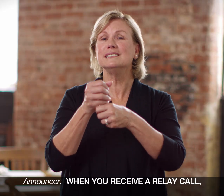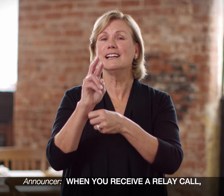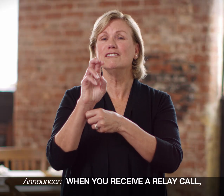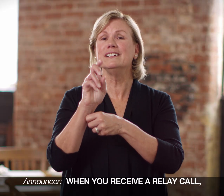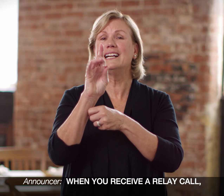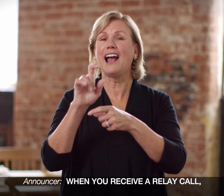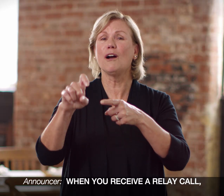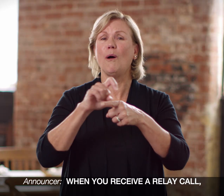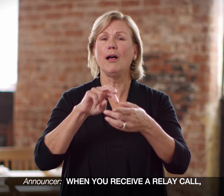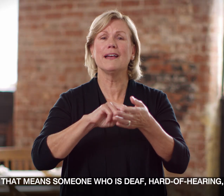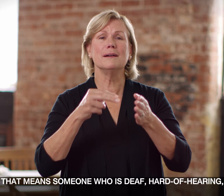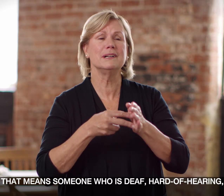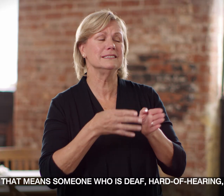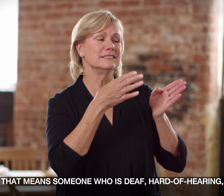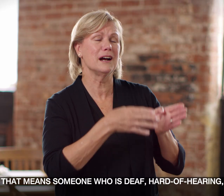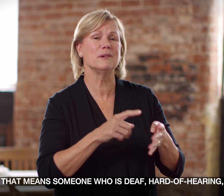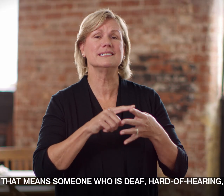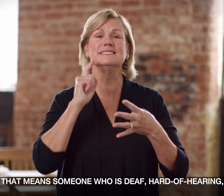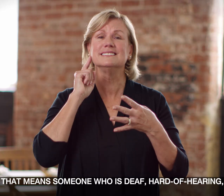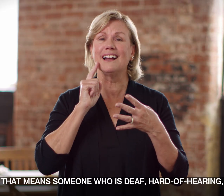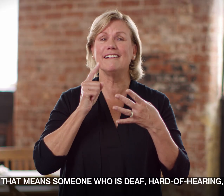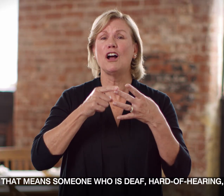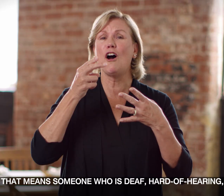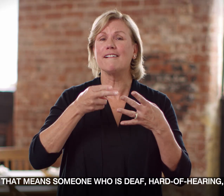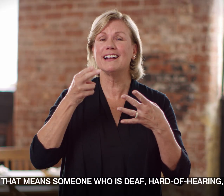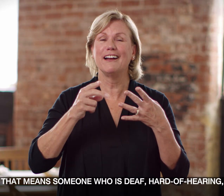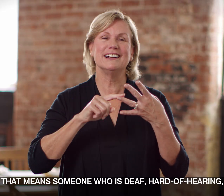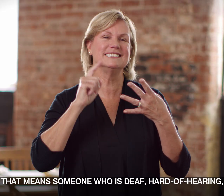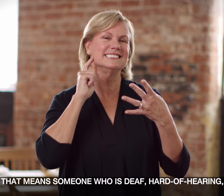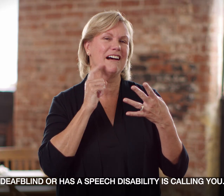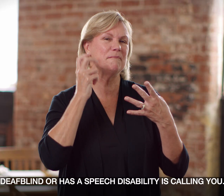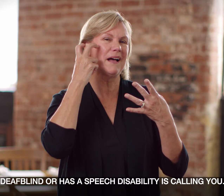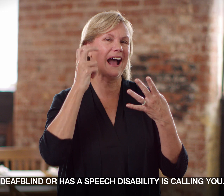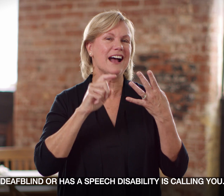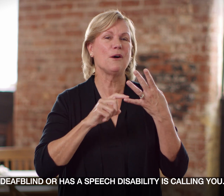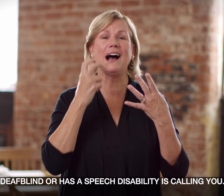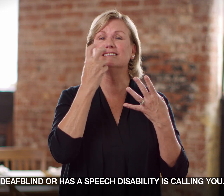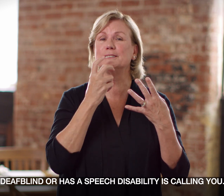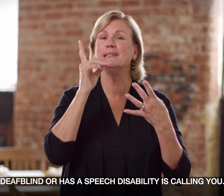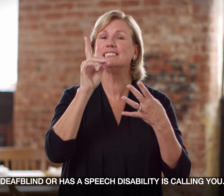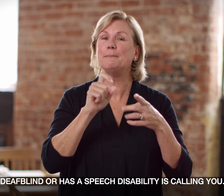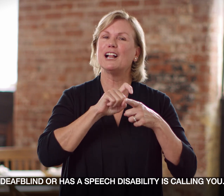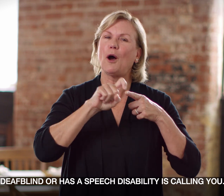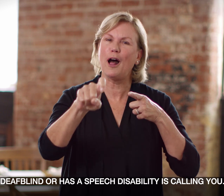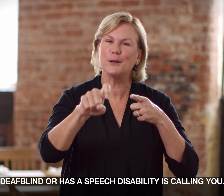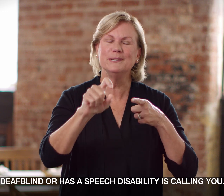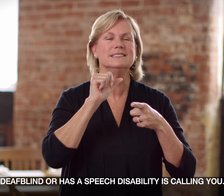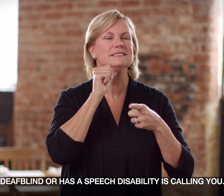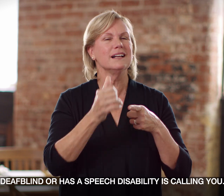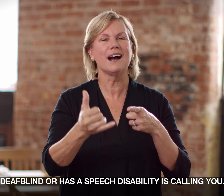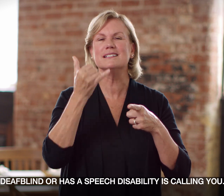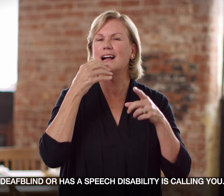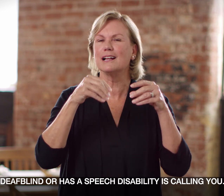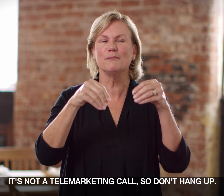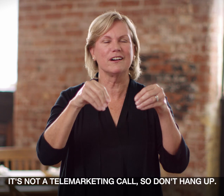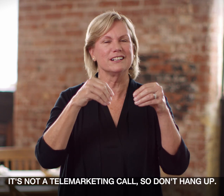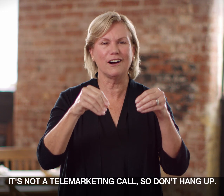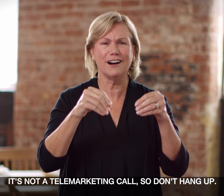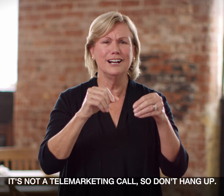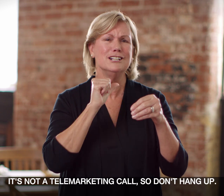a relay call, that means someone who is deaf, hard of hearing, deafblind, or has a speech disability is calling you. It's not a